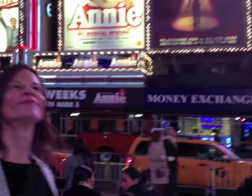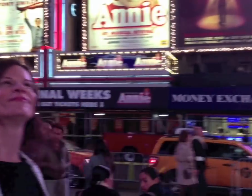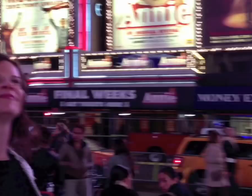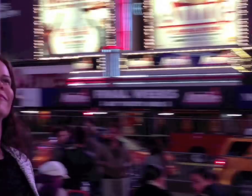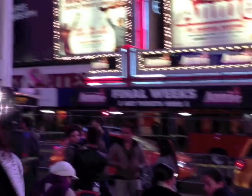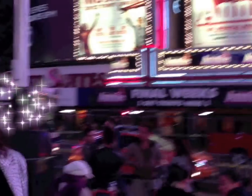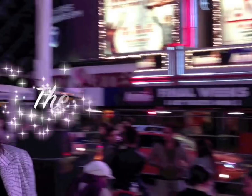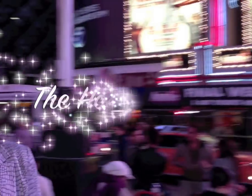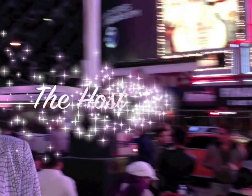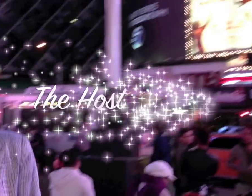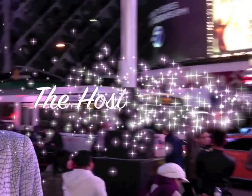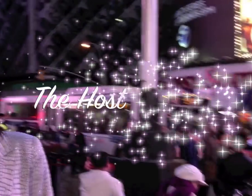entertainment, and more.